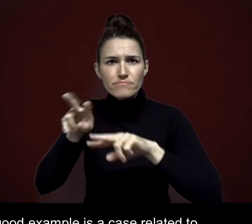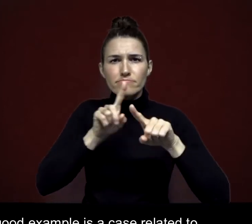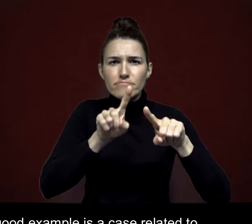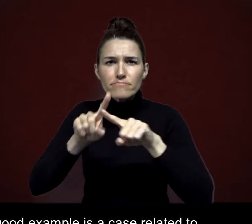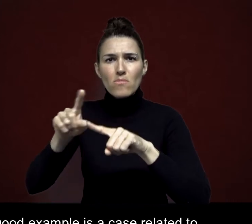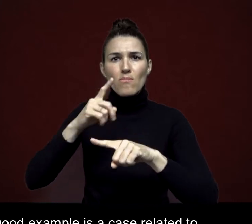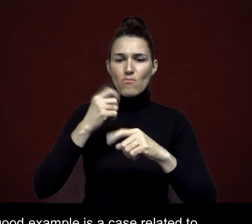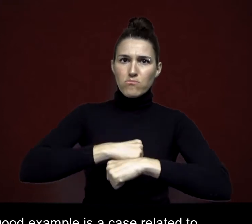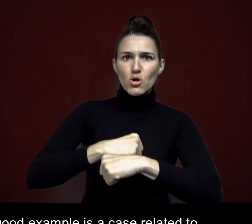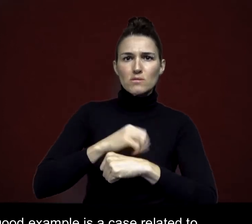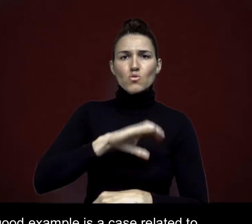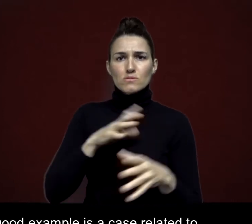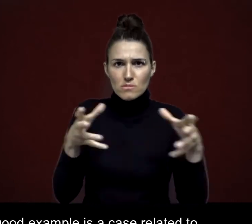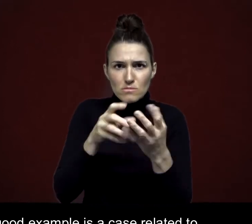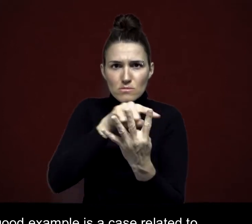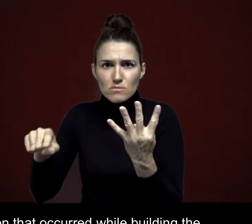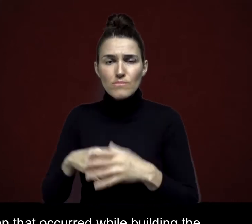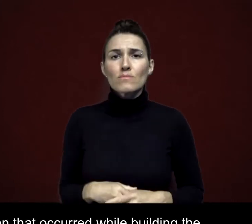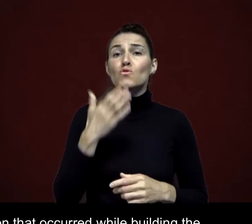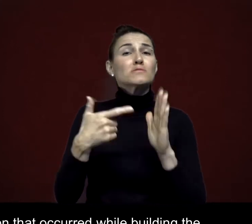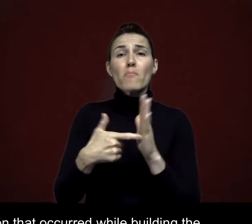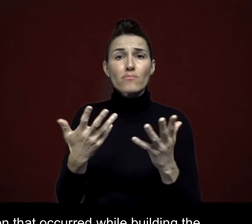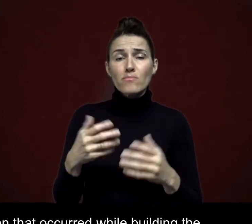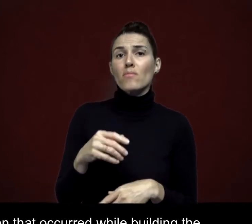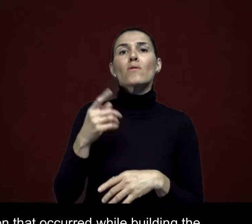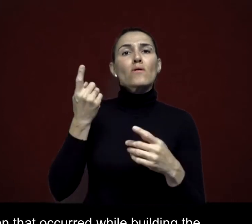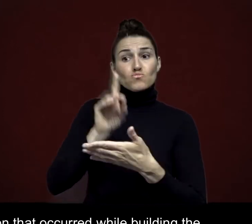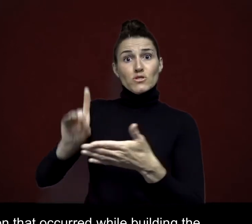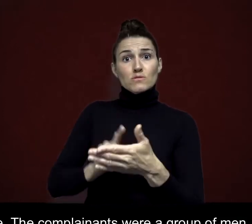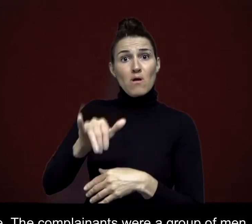good example is a case related to discrimination that occurred while building the Canada